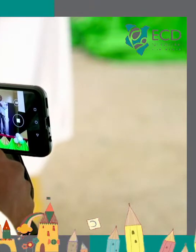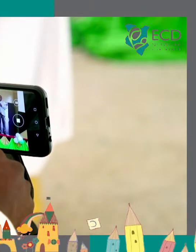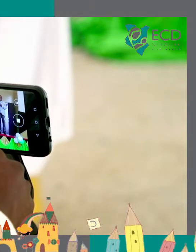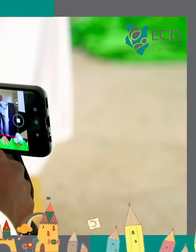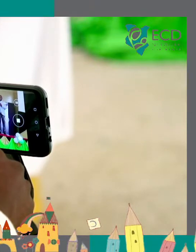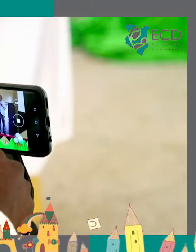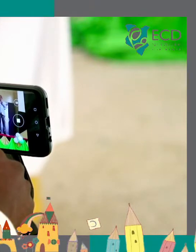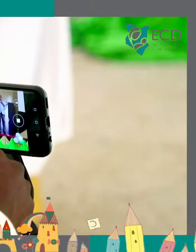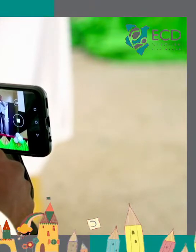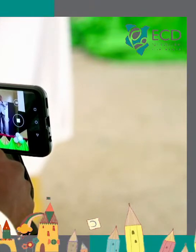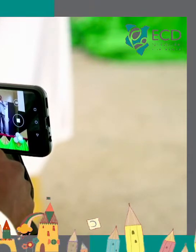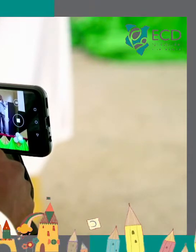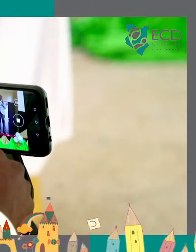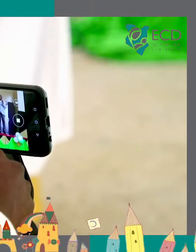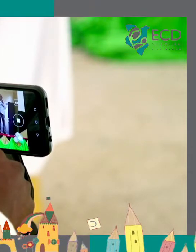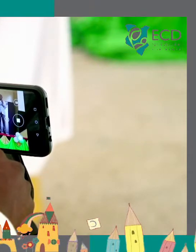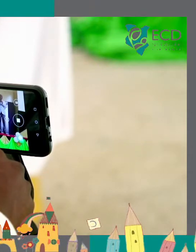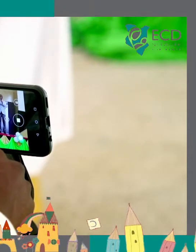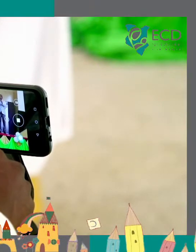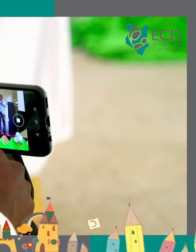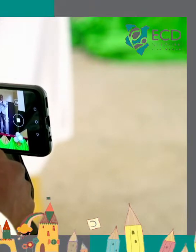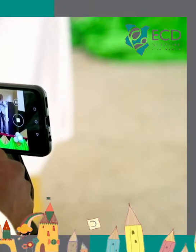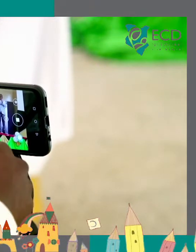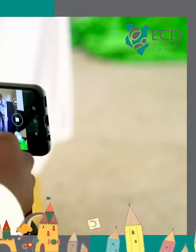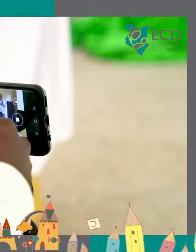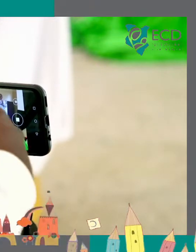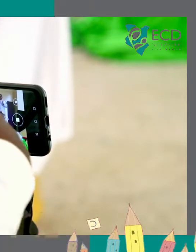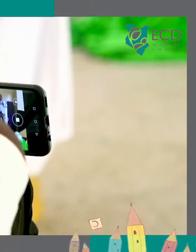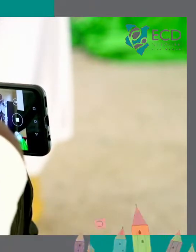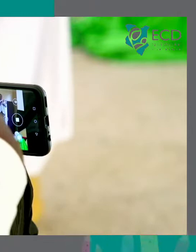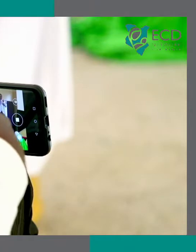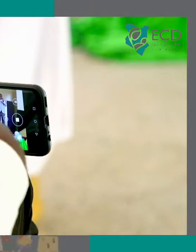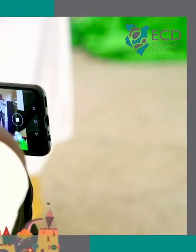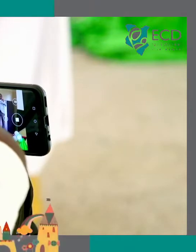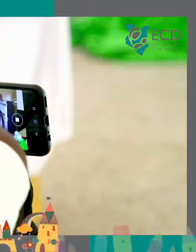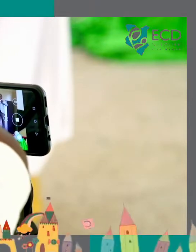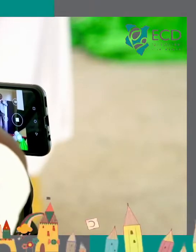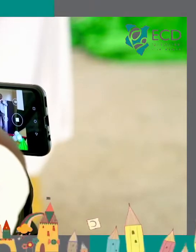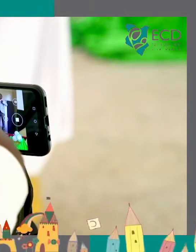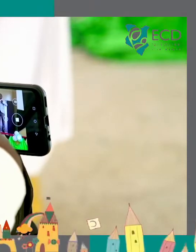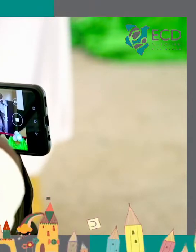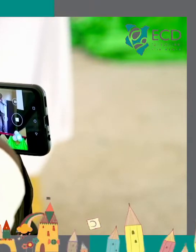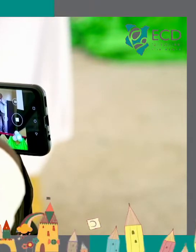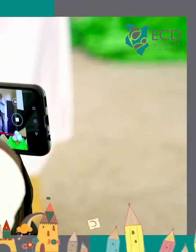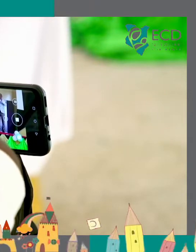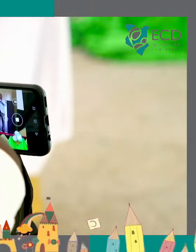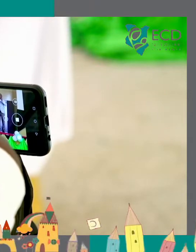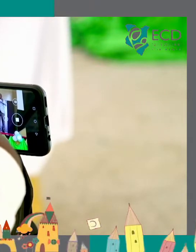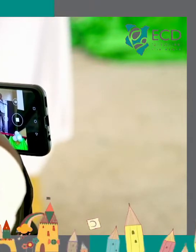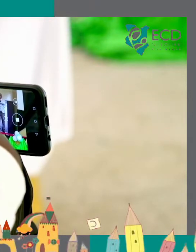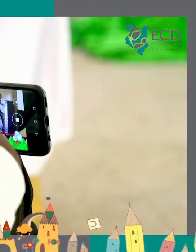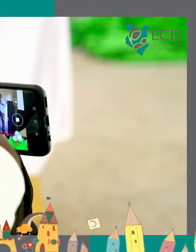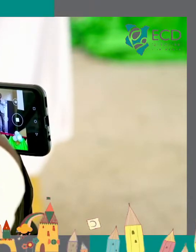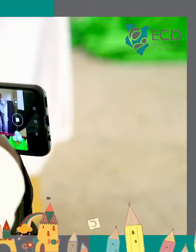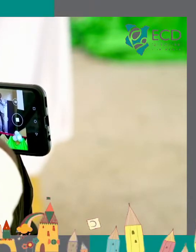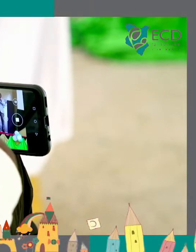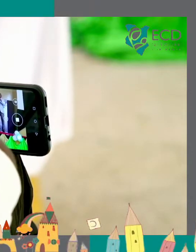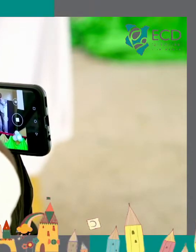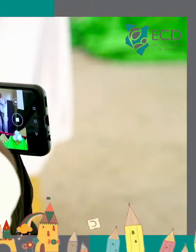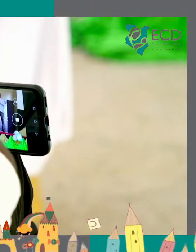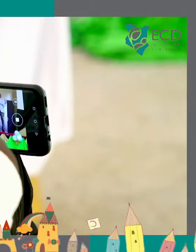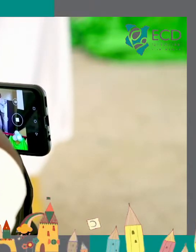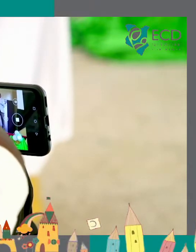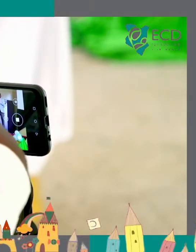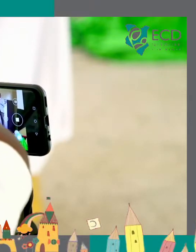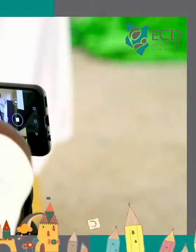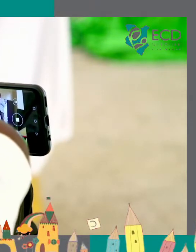are they coping? What strategies are they employing to deliver amidst these challenges? Our findings: